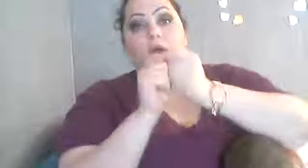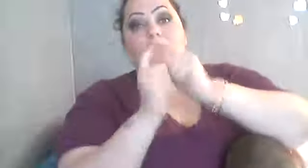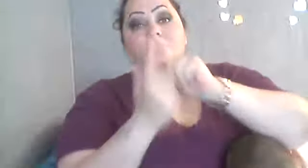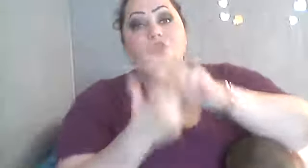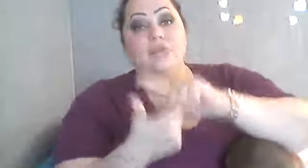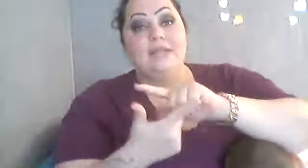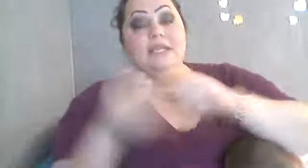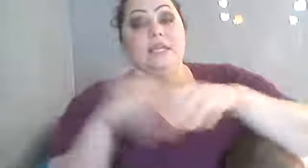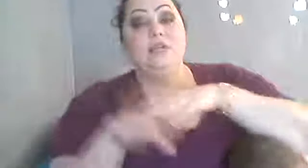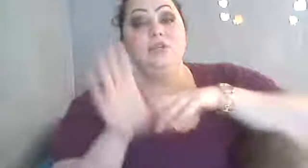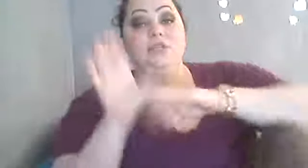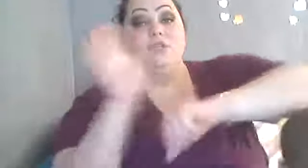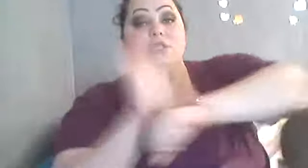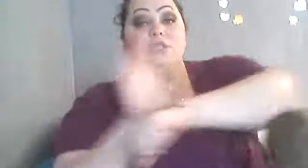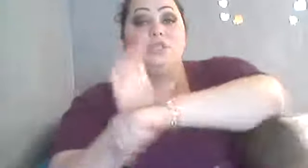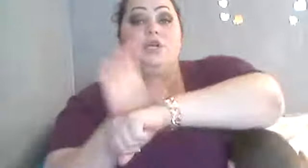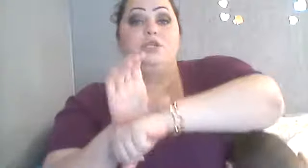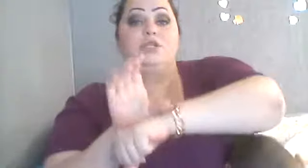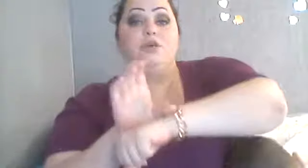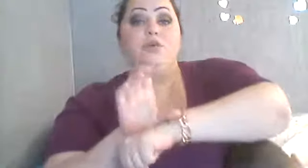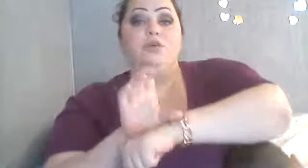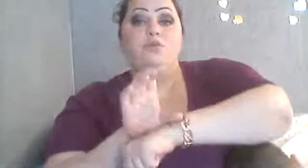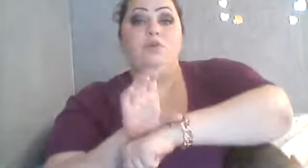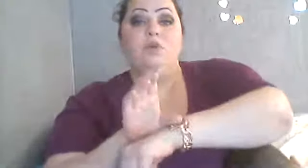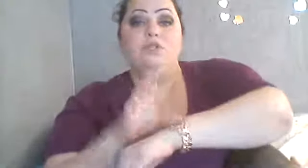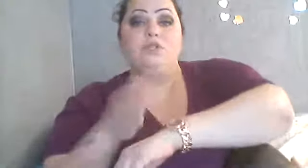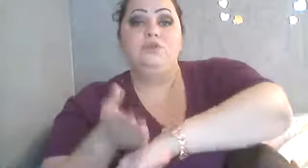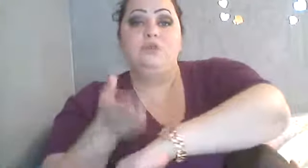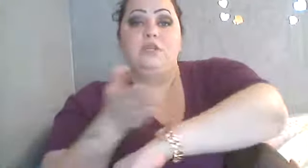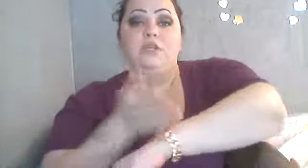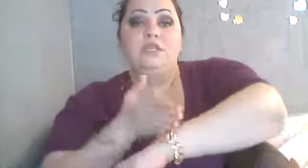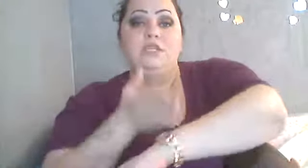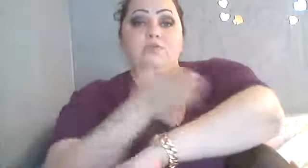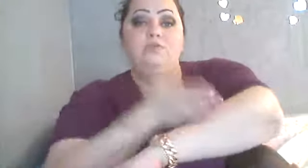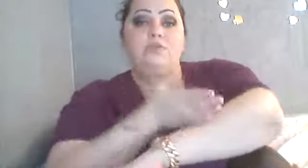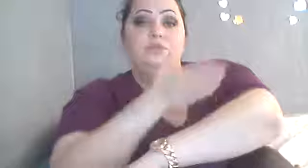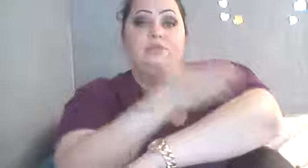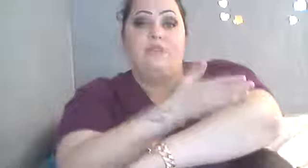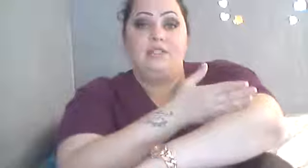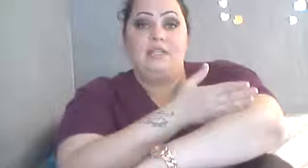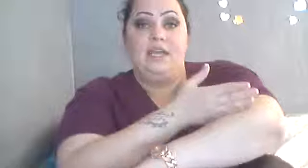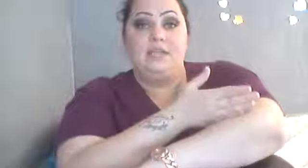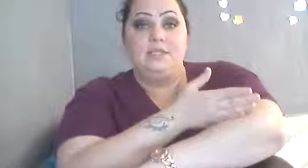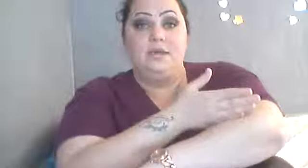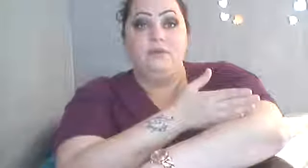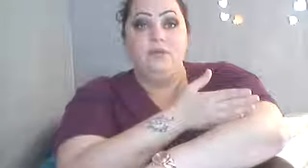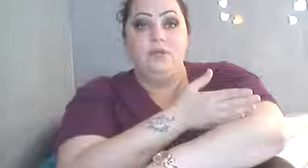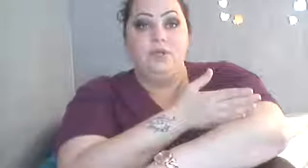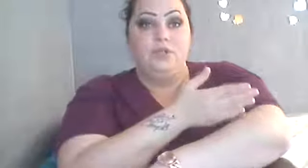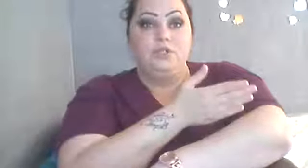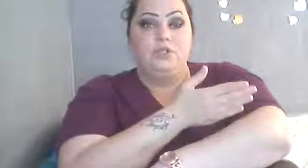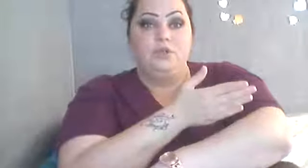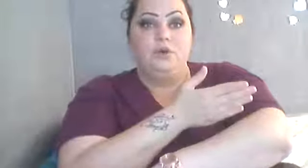But to translate in your church, so you would want to continue to advance in ASL. So